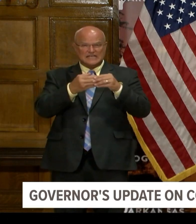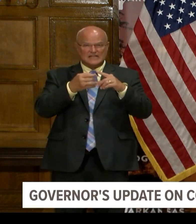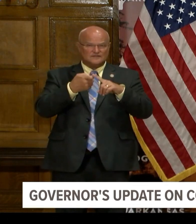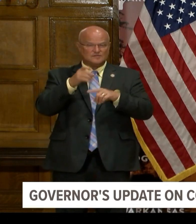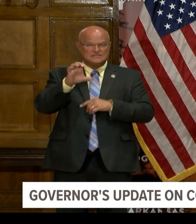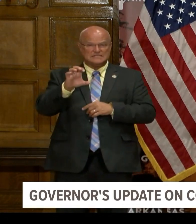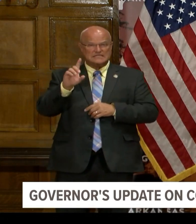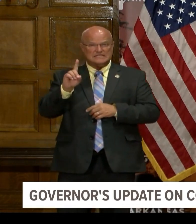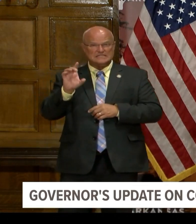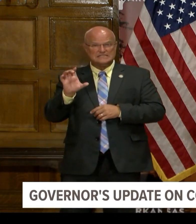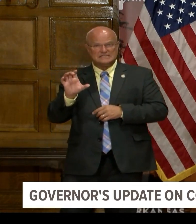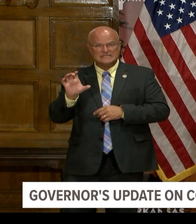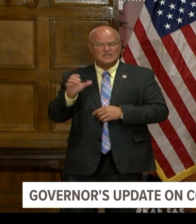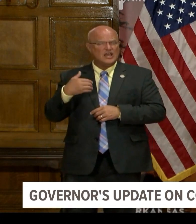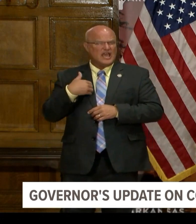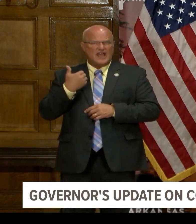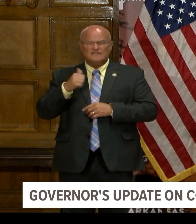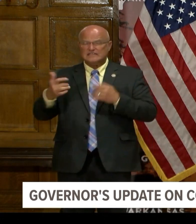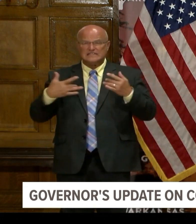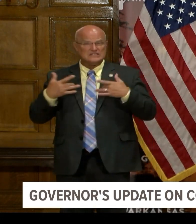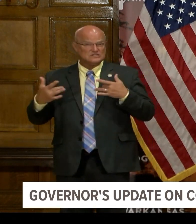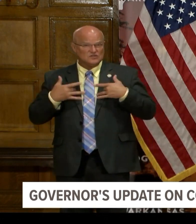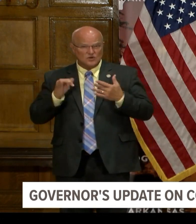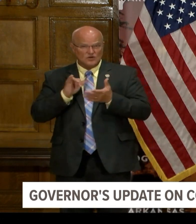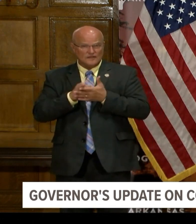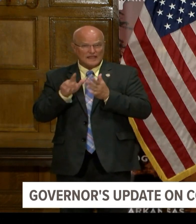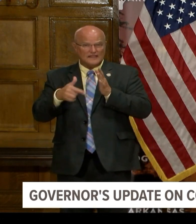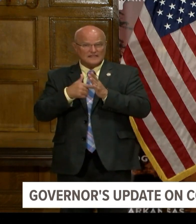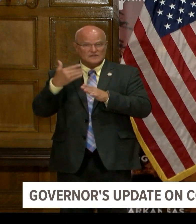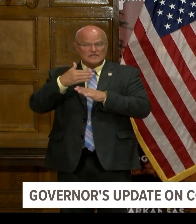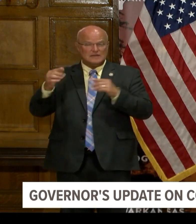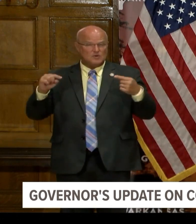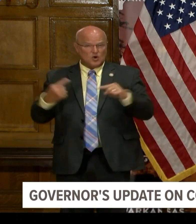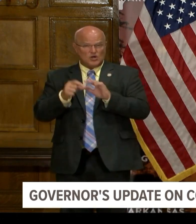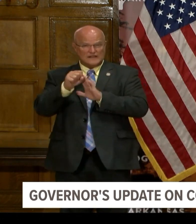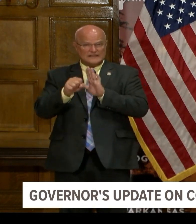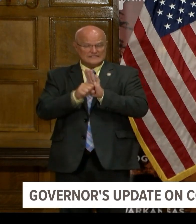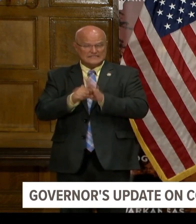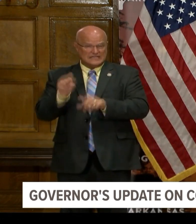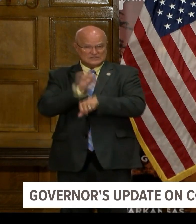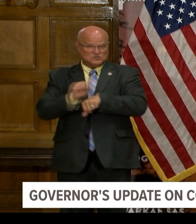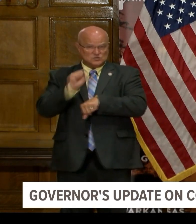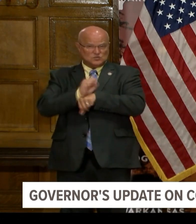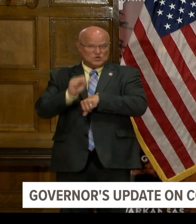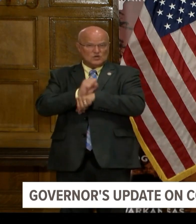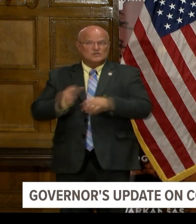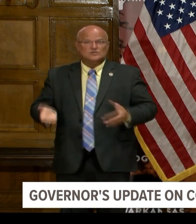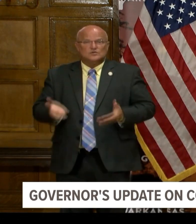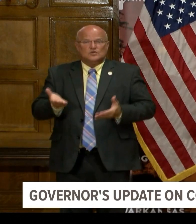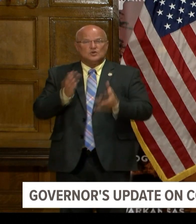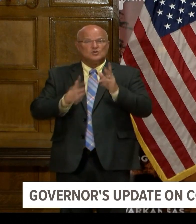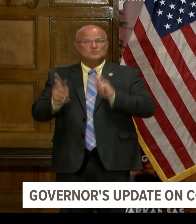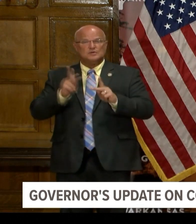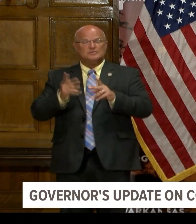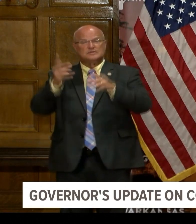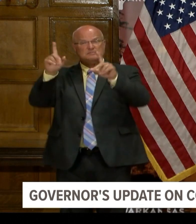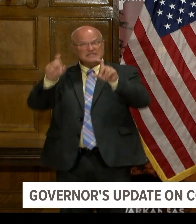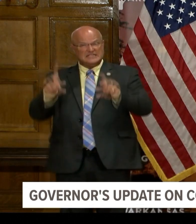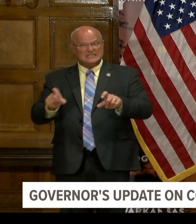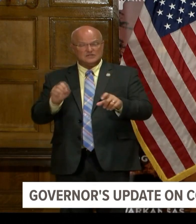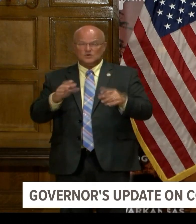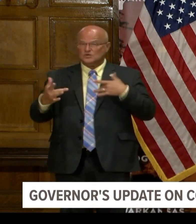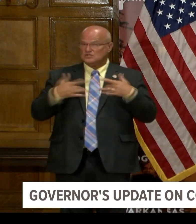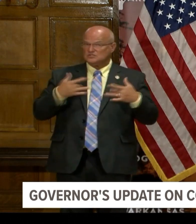CDC. Do you have any concern that this would end up hurting the state's efforts to encourage people to get tested? Or are you worried about